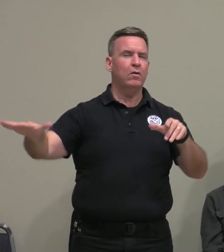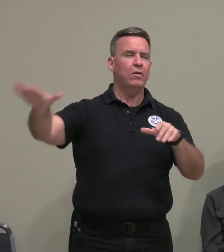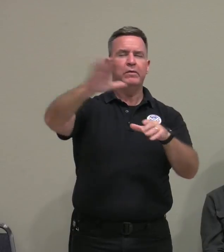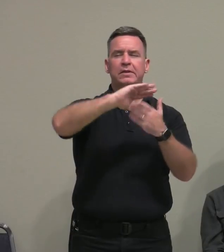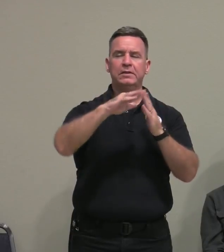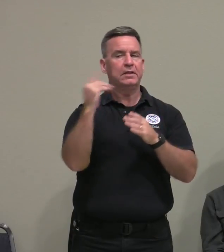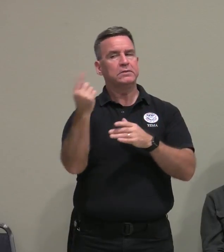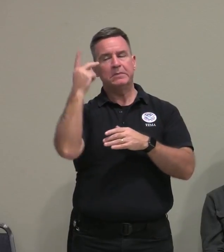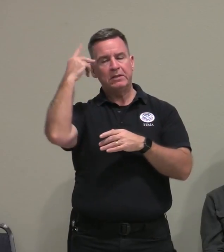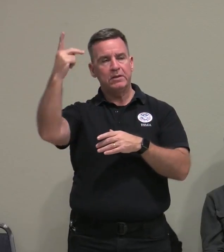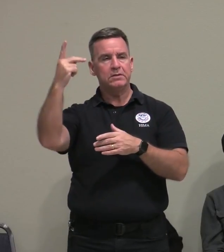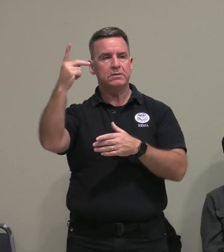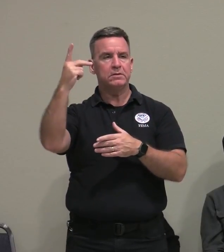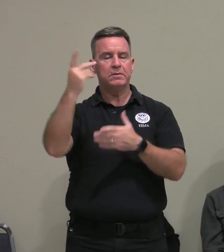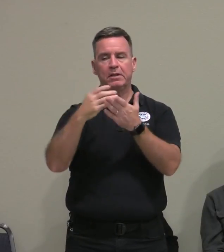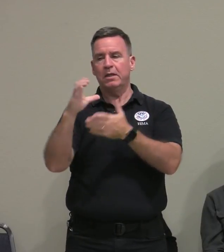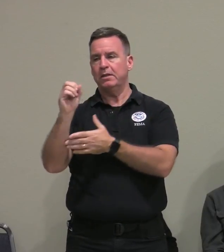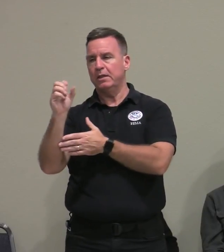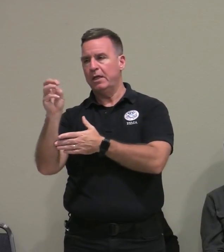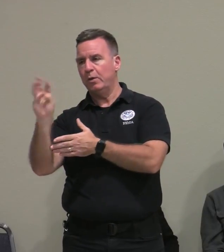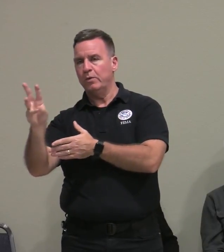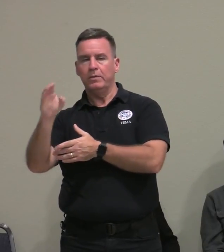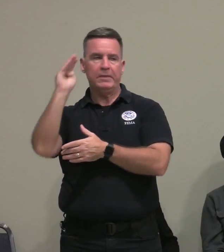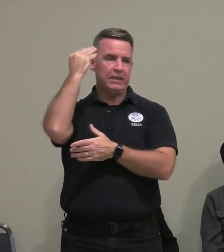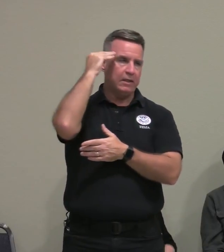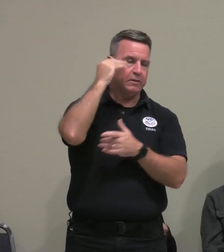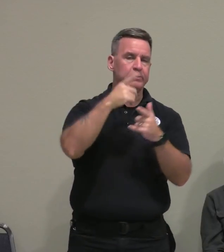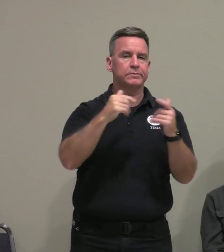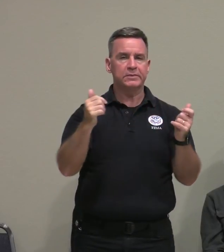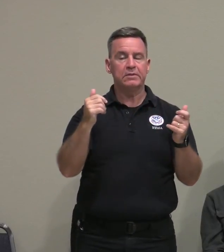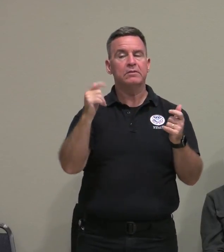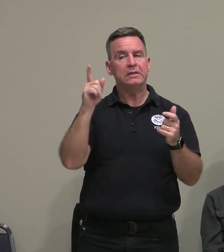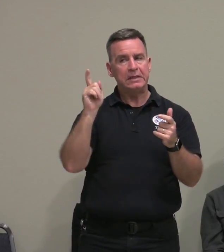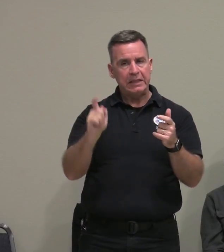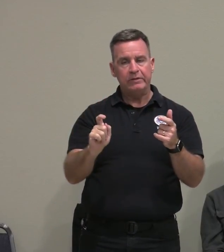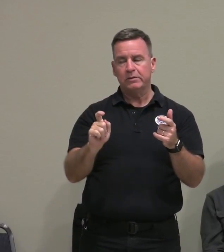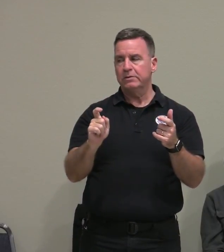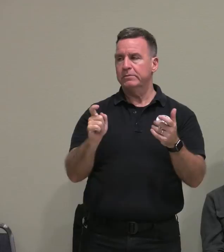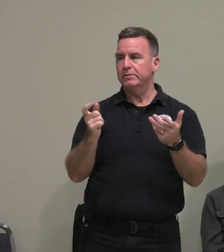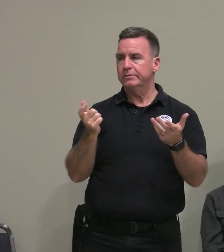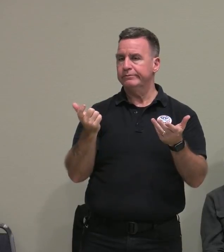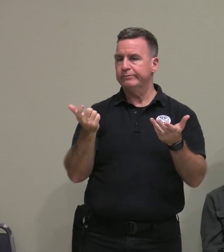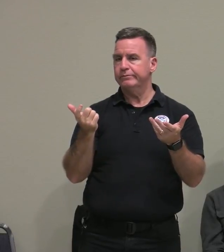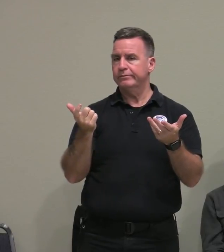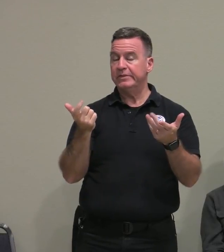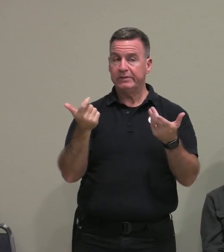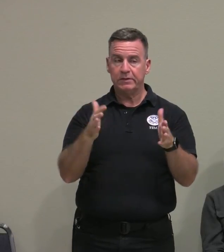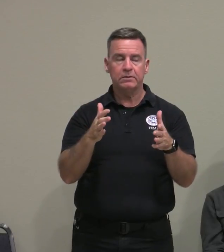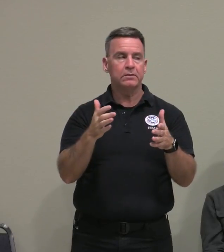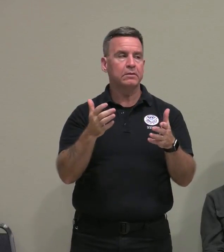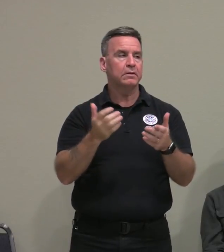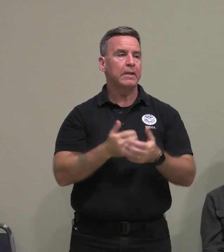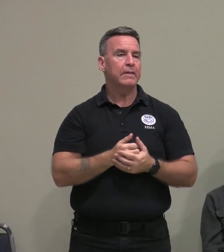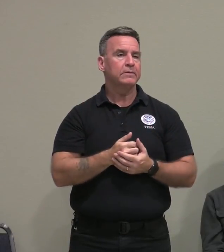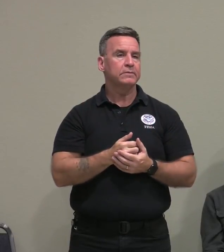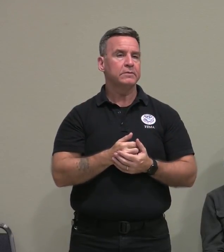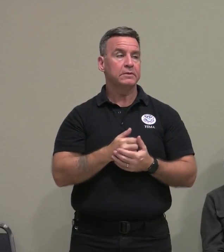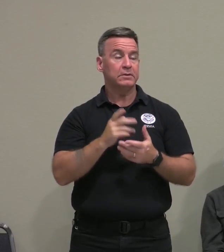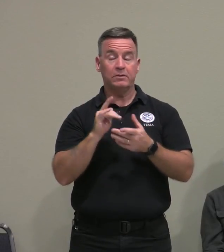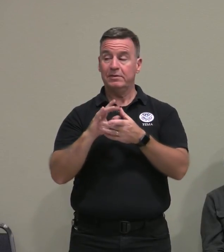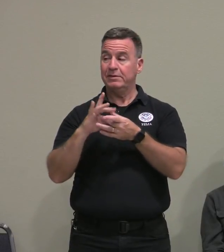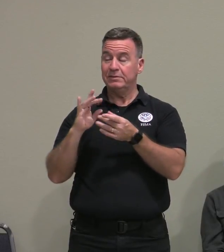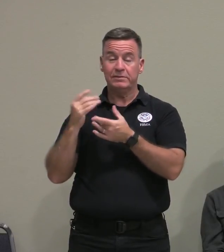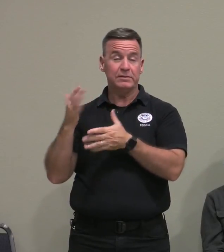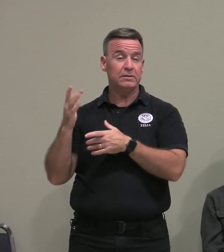it's not just Paradise. It's part of Concow, Megalia, et cetera, that will have to be done. And as Tony mentioned,